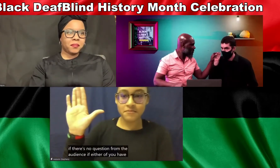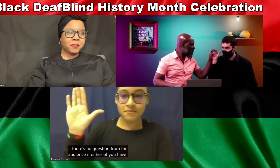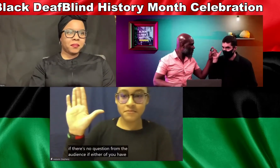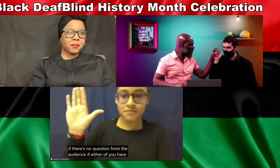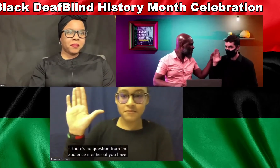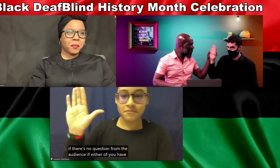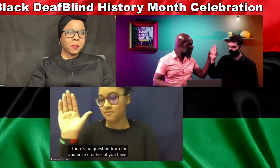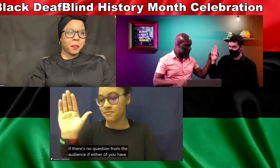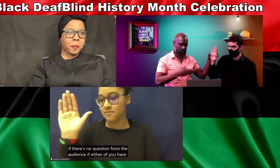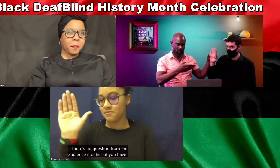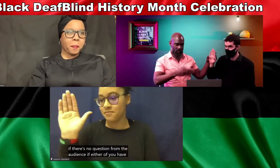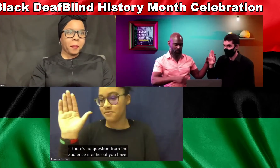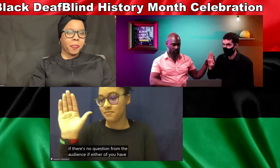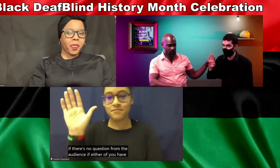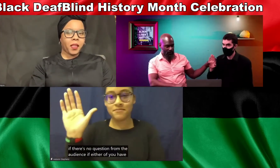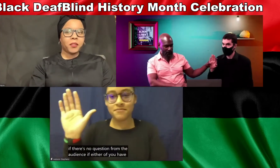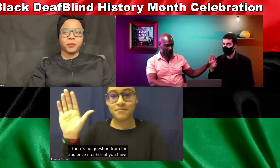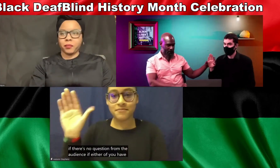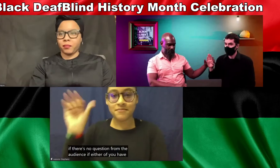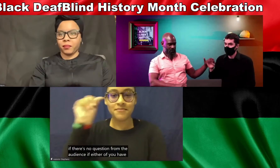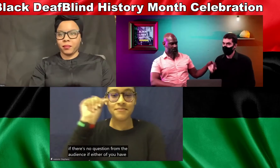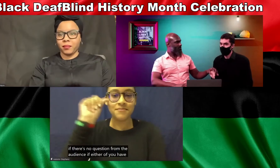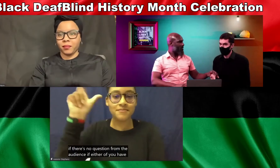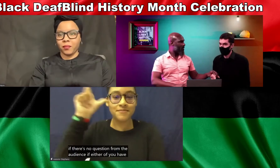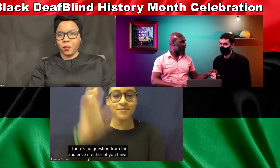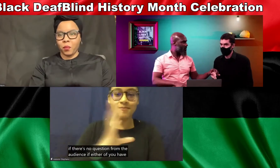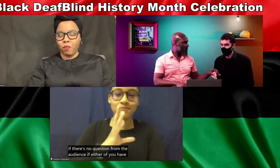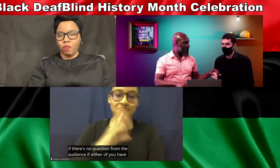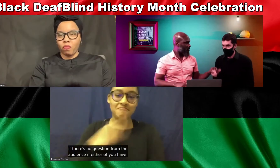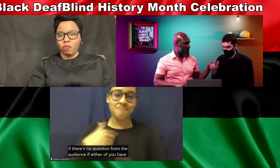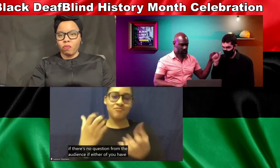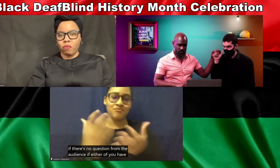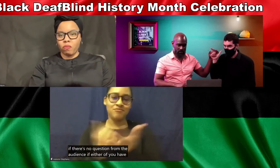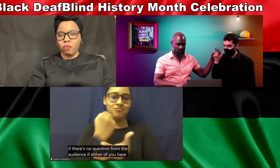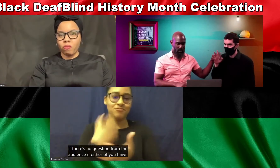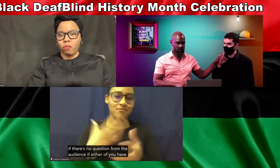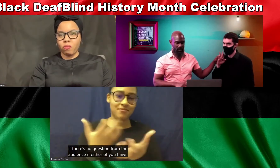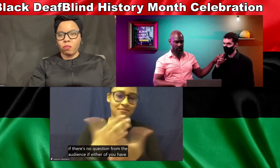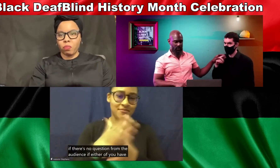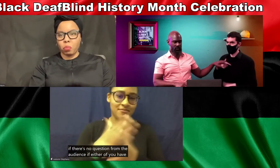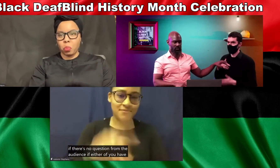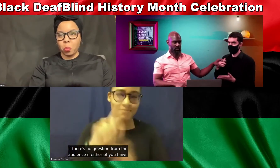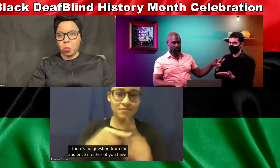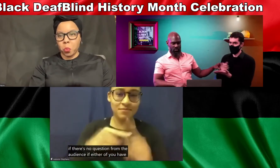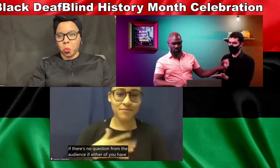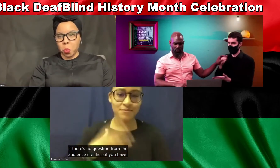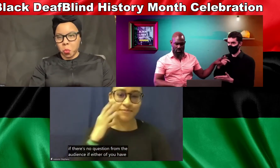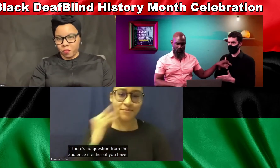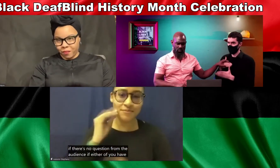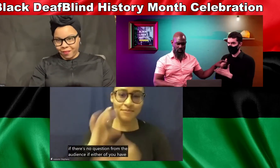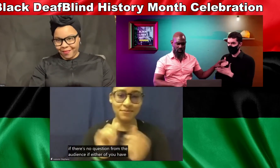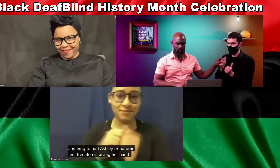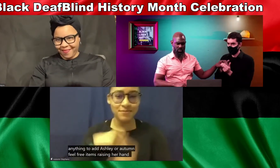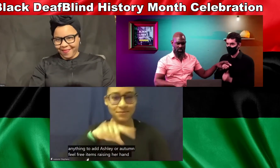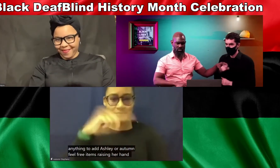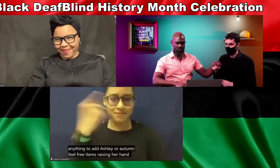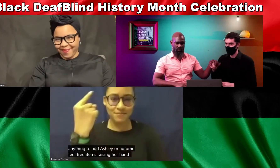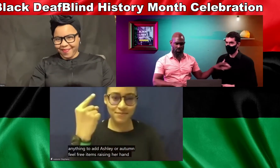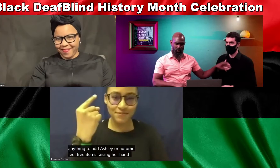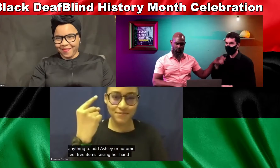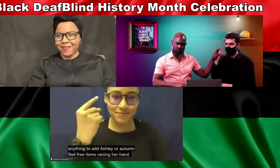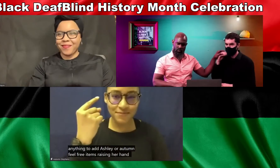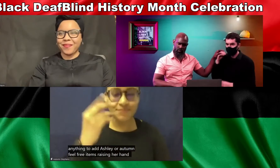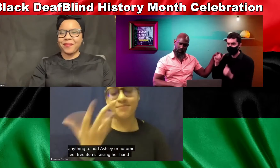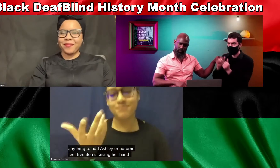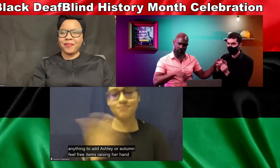Autumn, feel free. Autumn's raising her hand. Saying, all right, I'll take this opportunity to share with you a little bit